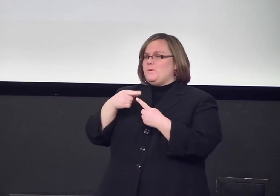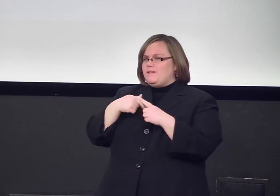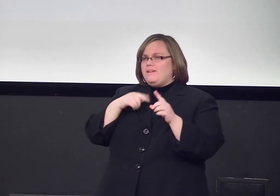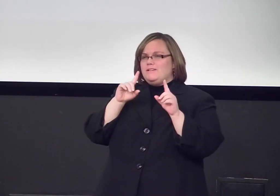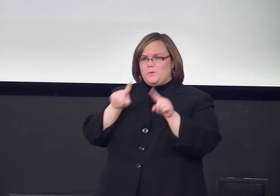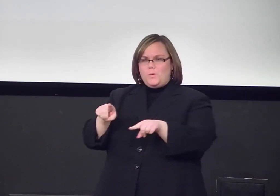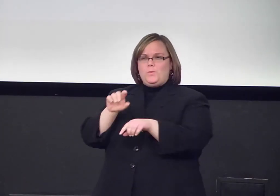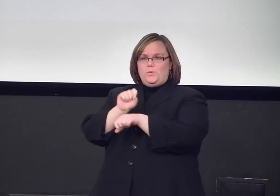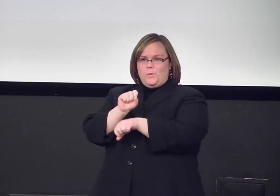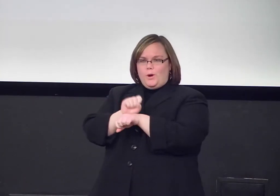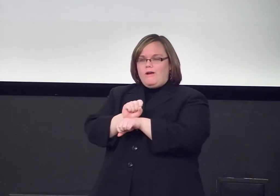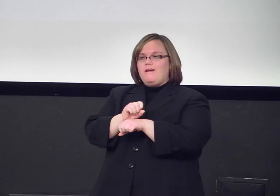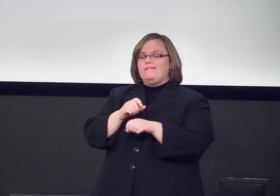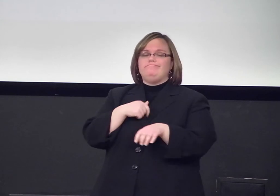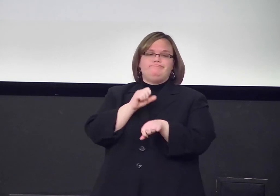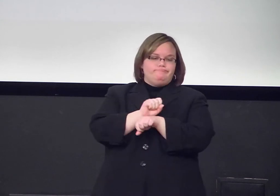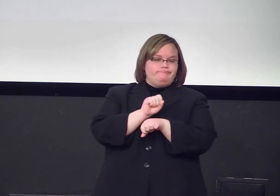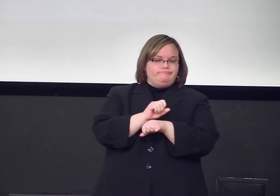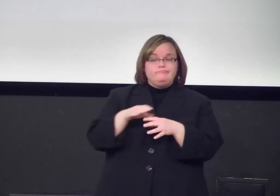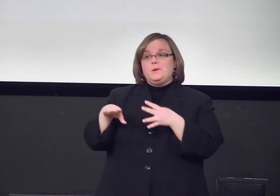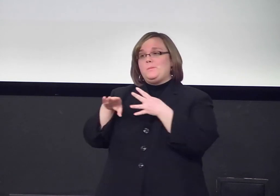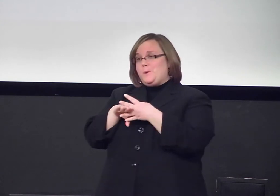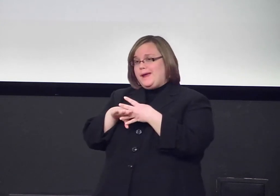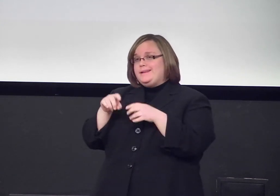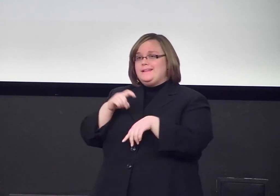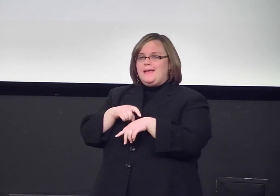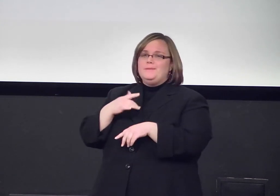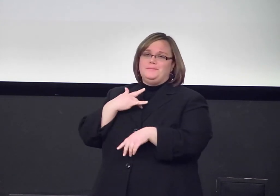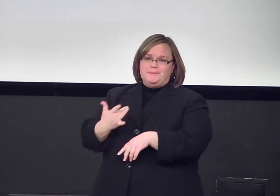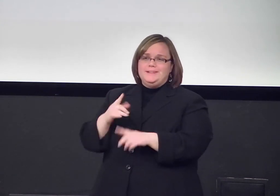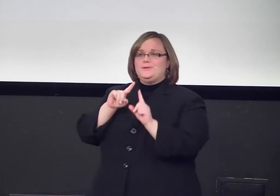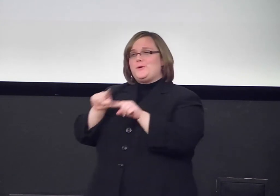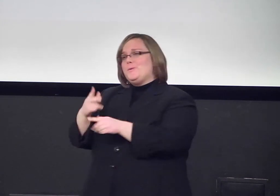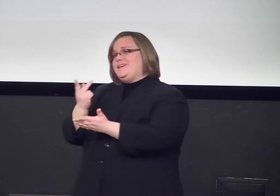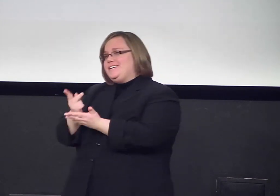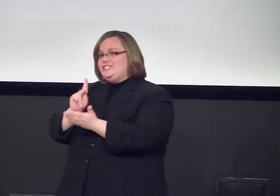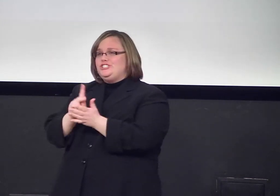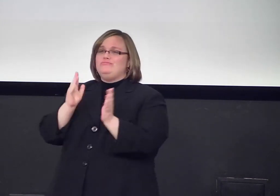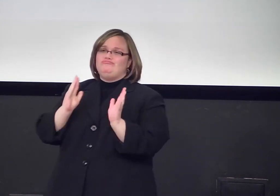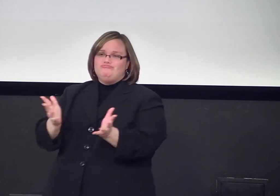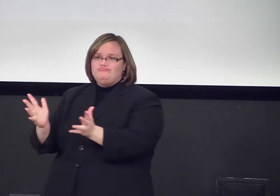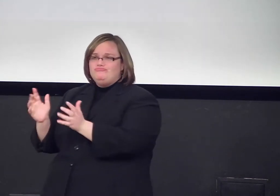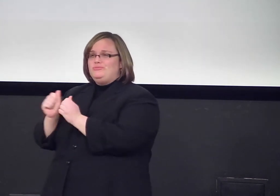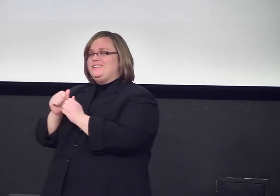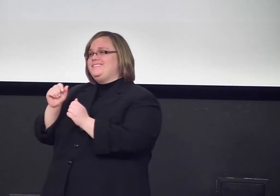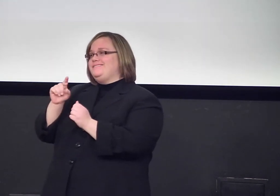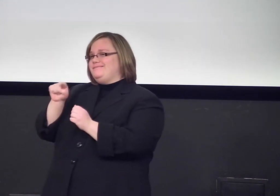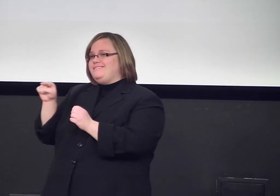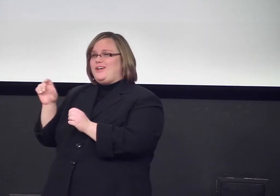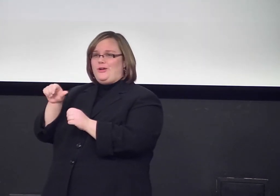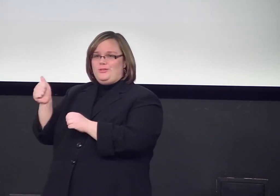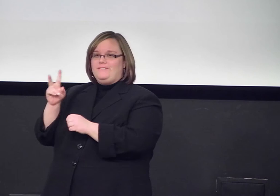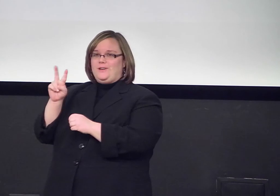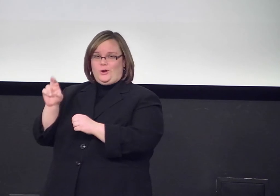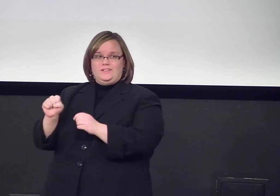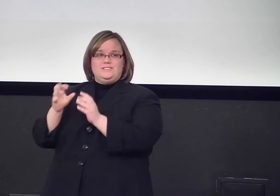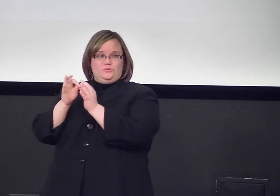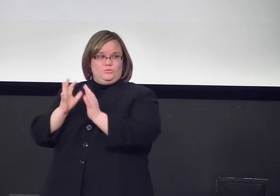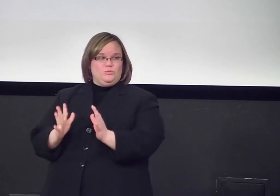I spent several years working in the VRS environment, and during my break times, I would